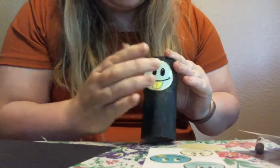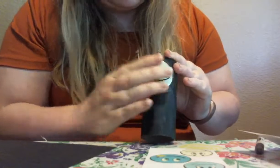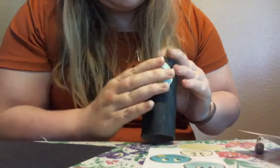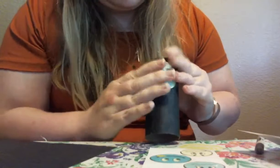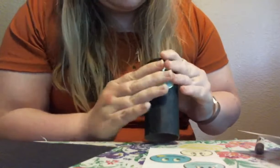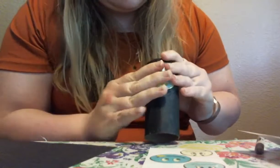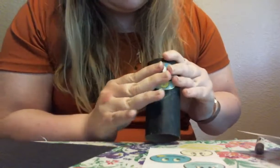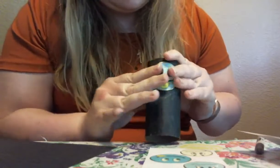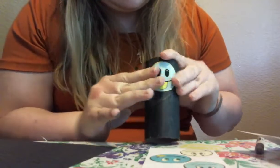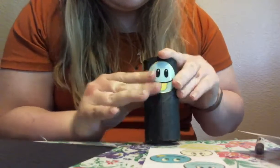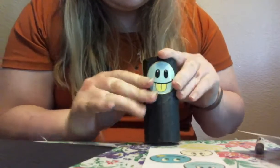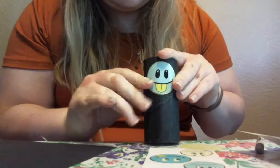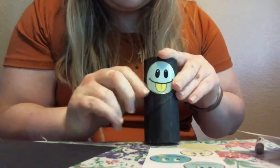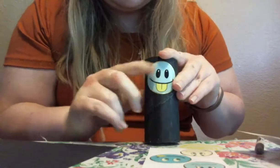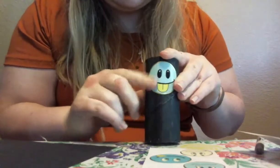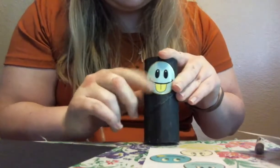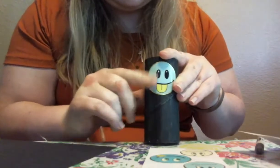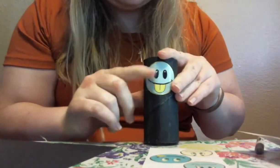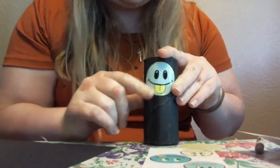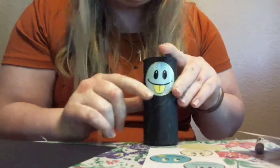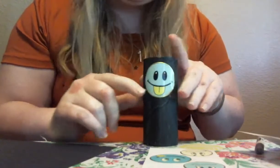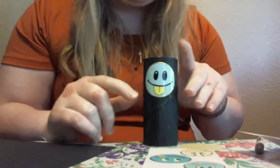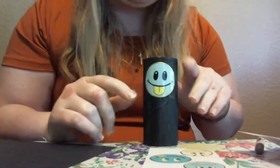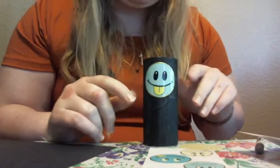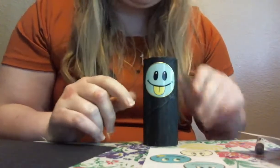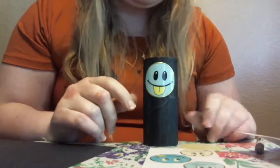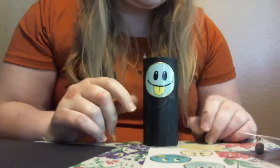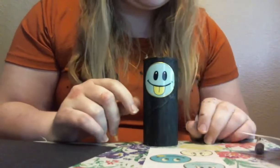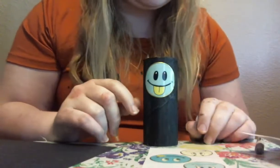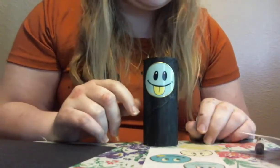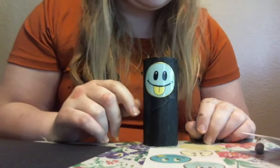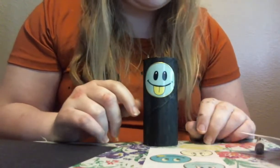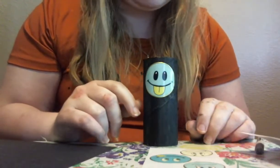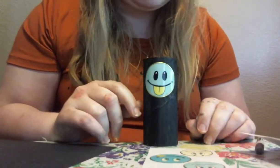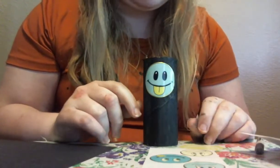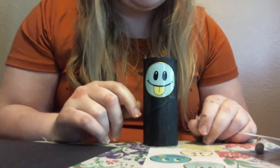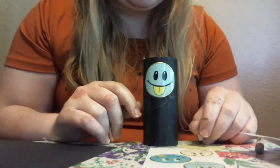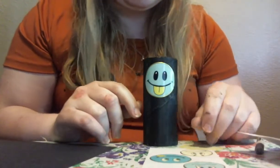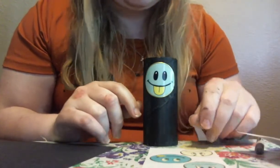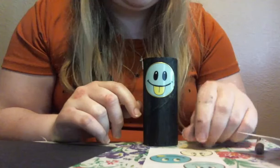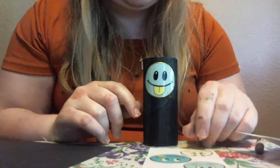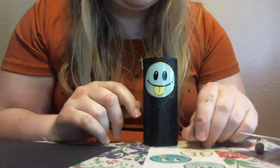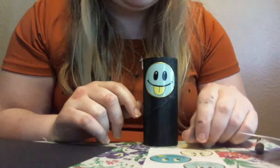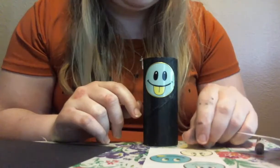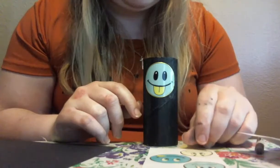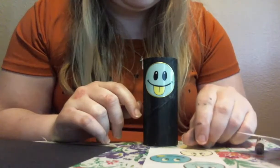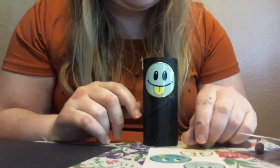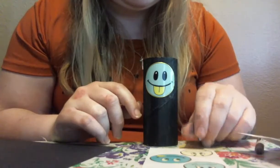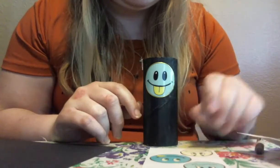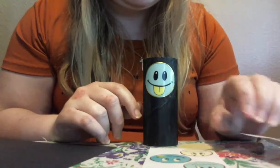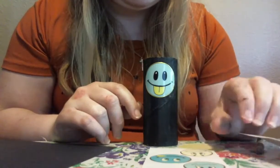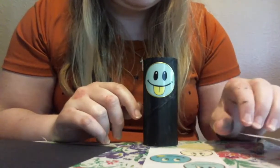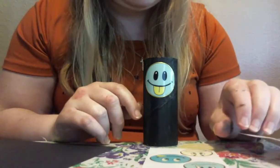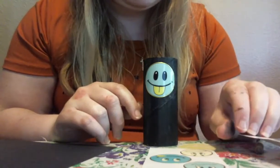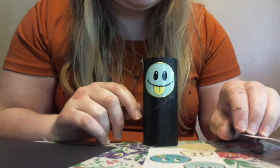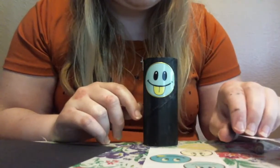right there. And then I'm going to put